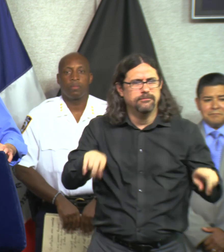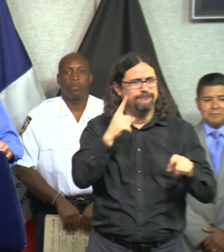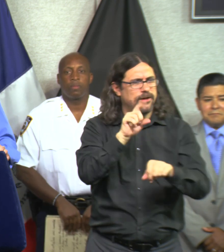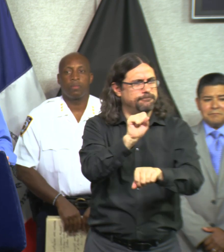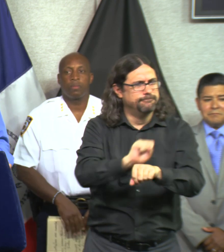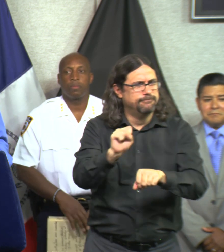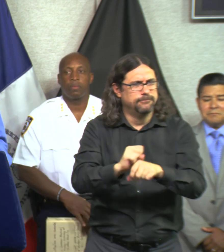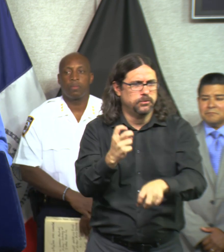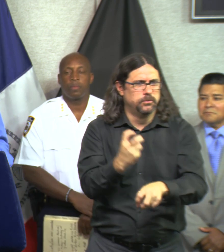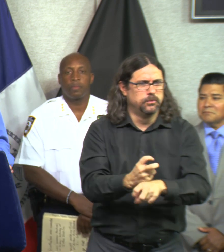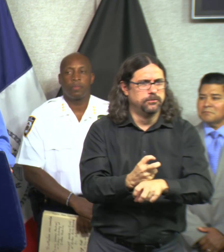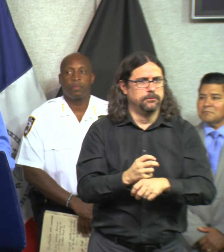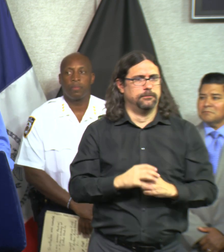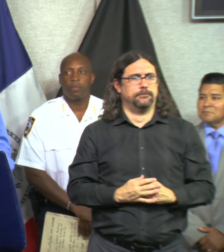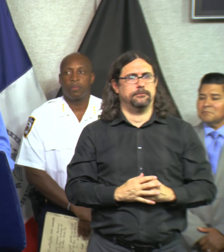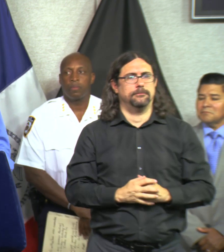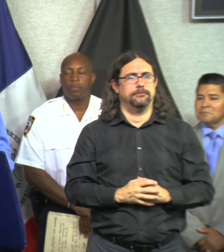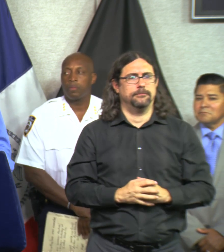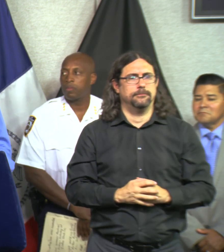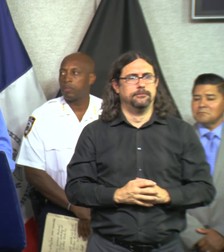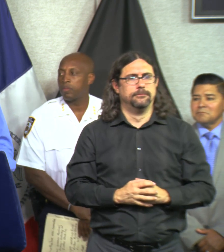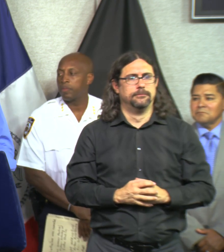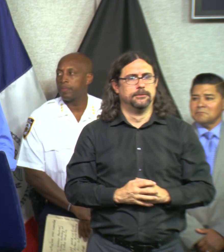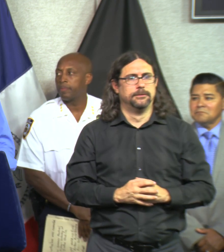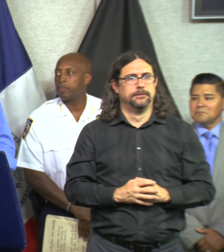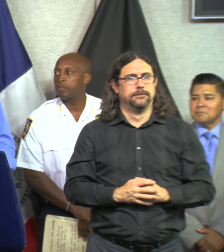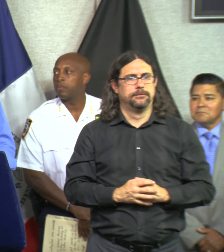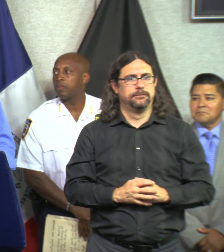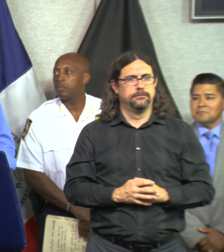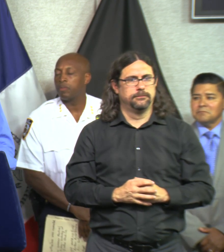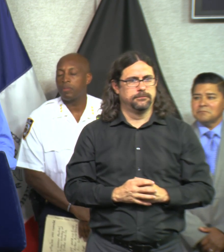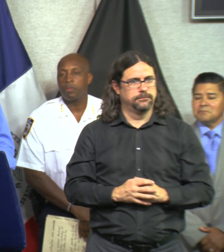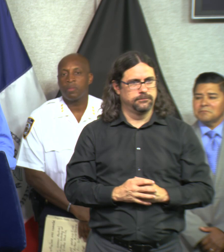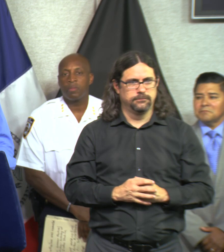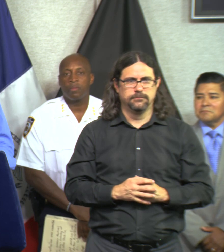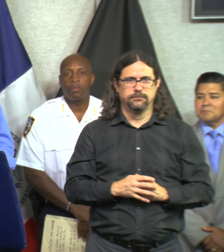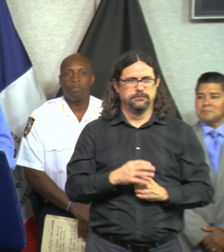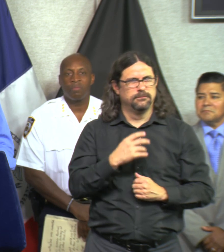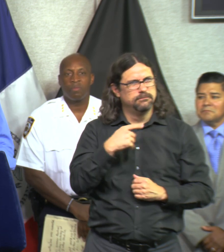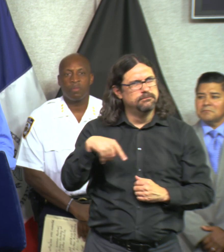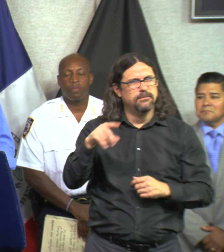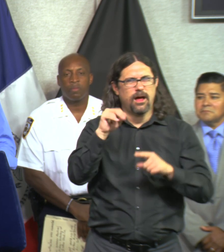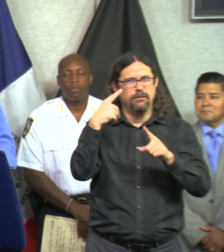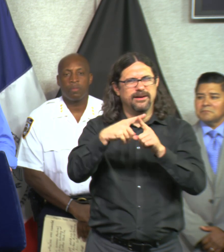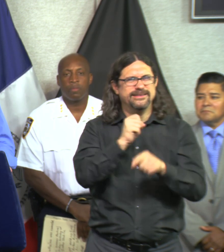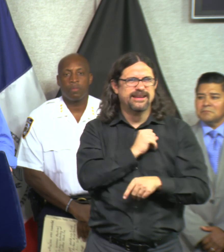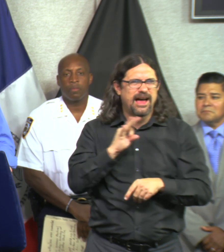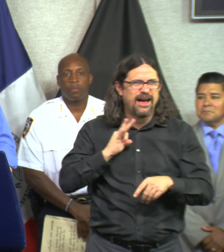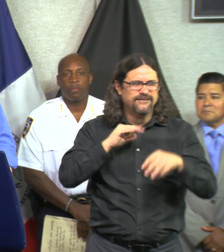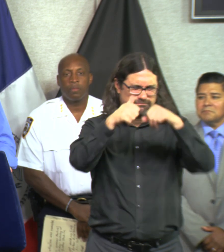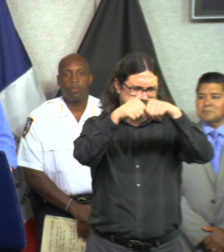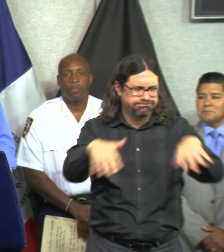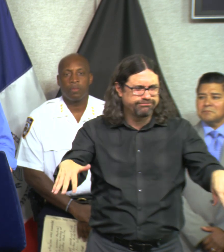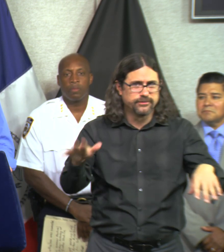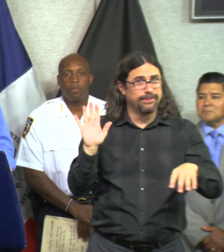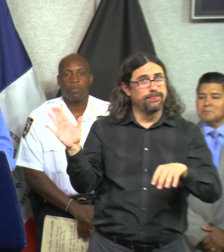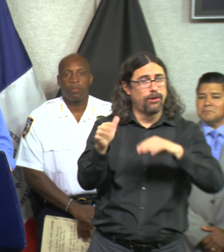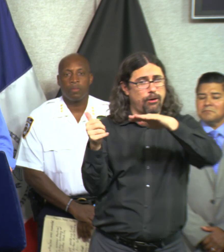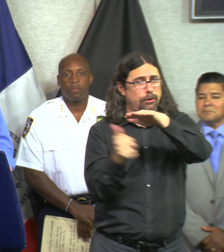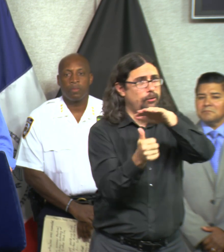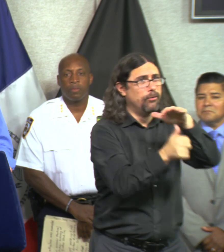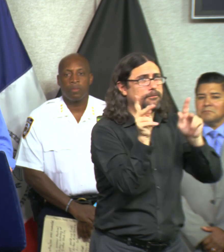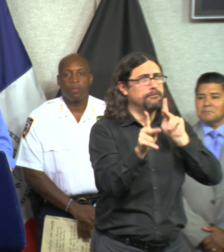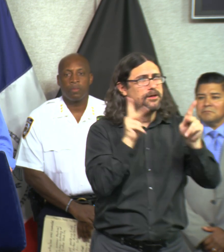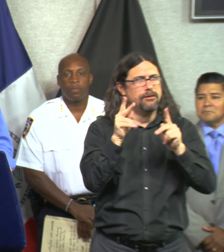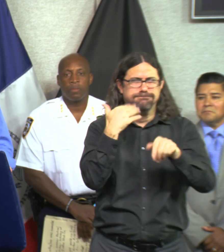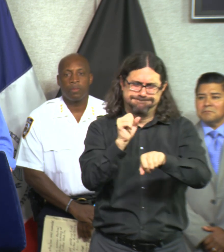personnel available to handle these next days, and thank them for all the work they're doing. So today, the latest as of